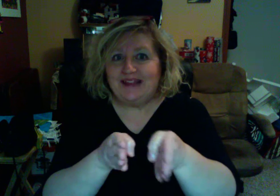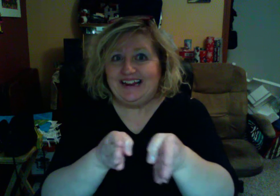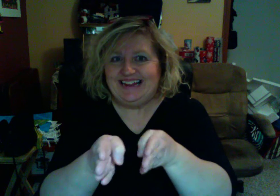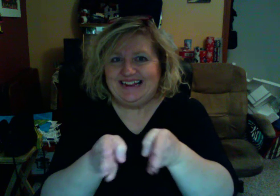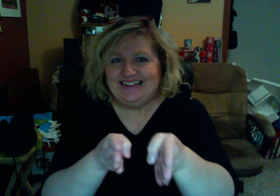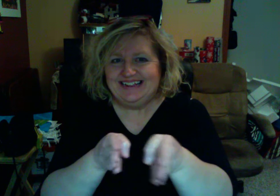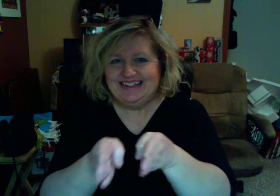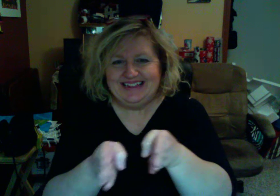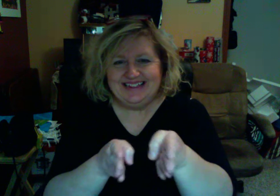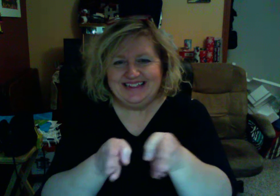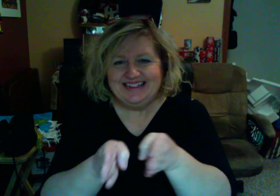rollerblading.